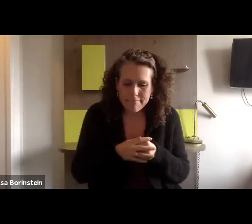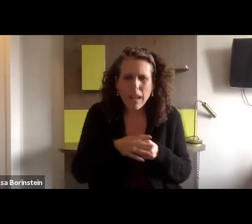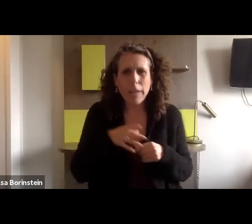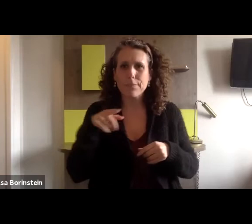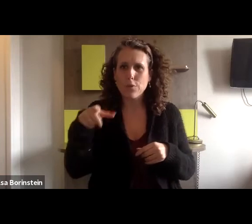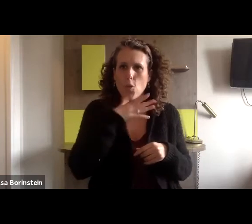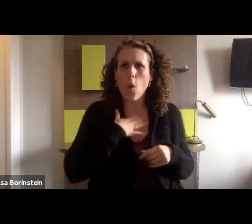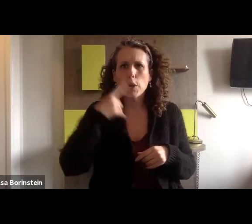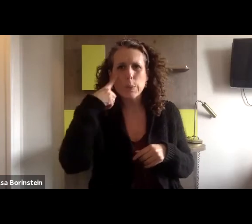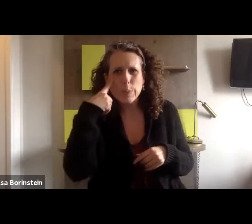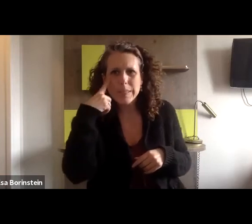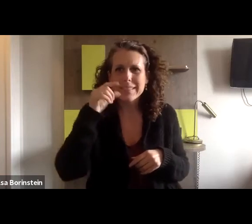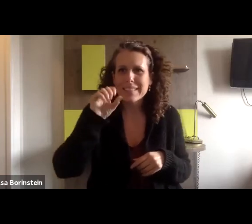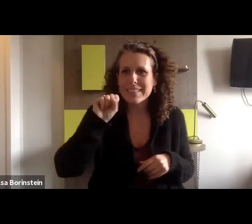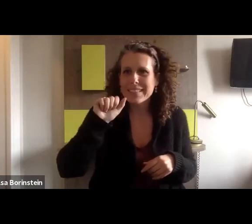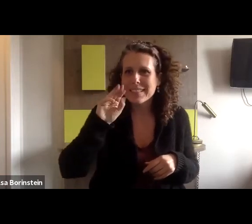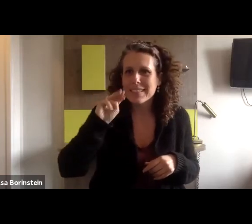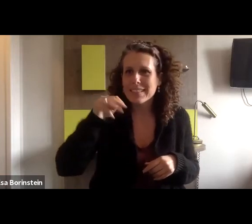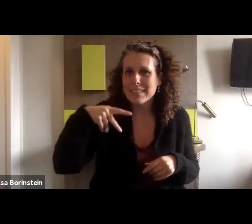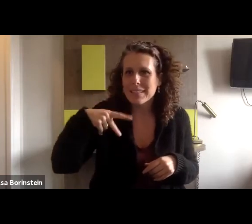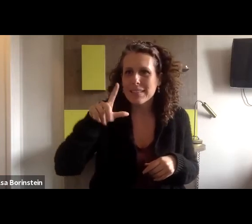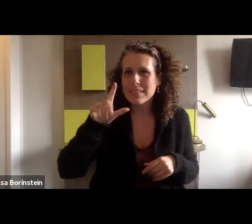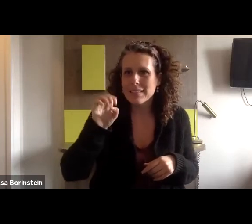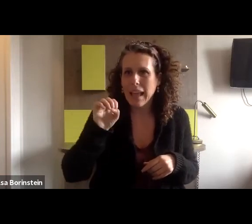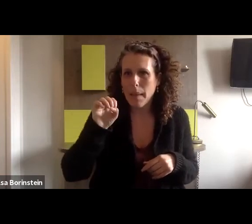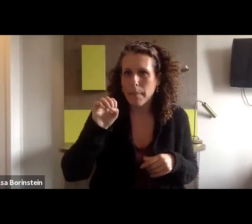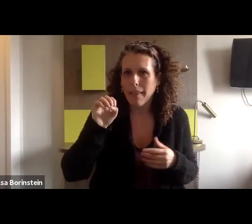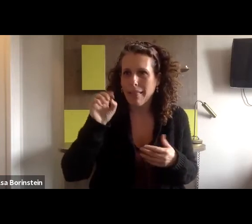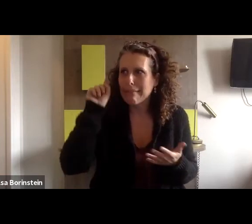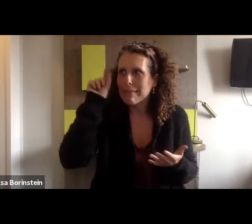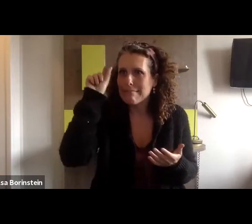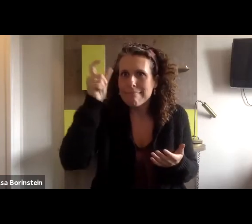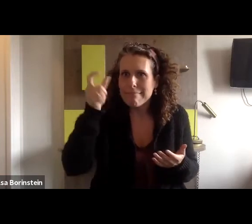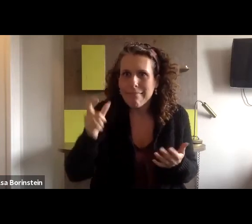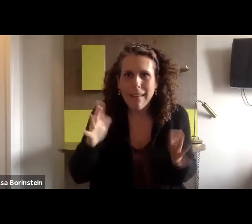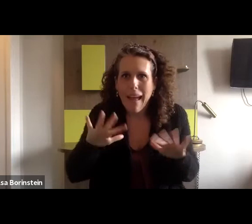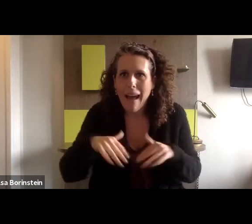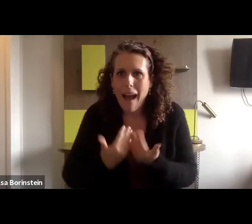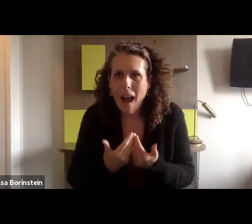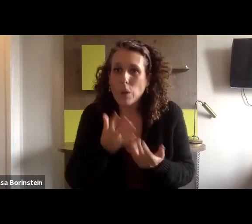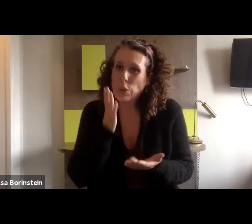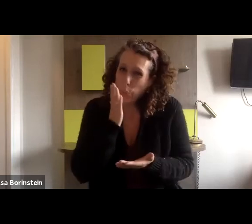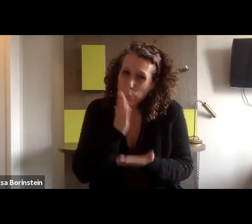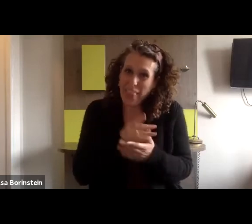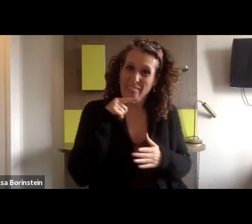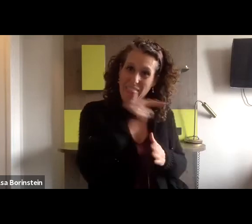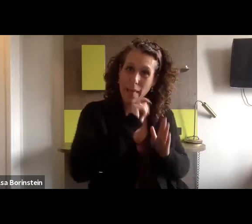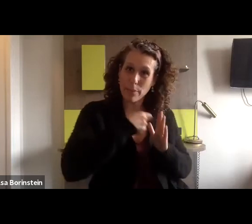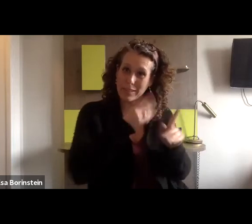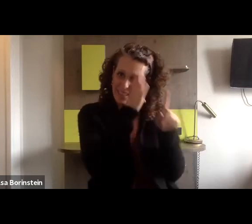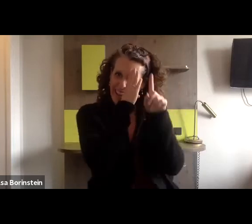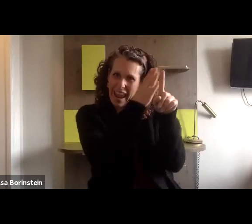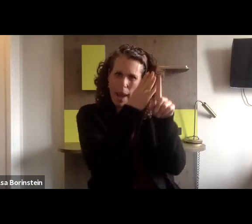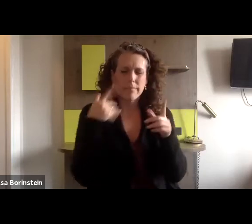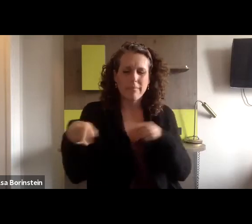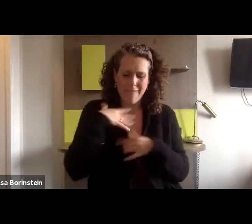sample items, right? What we did for this project, because the focus was really on the technology side, was really to